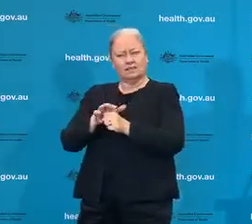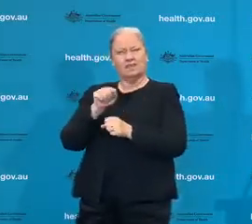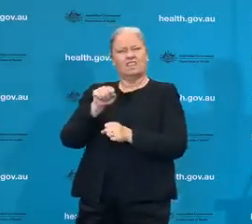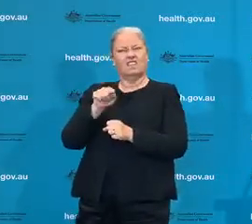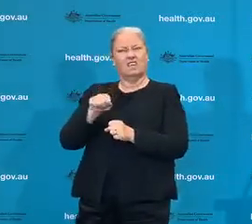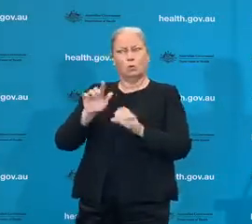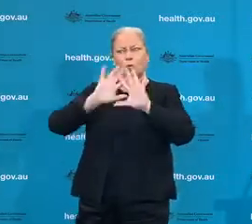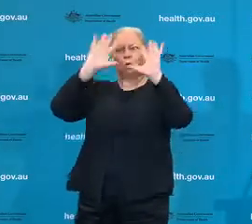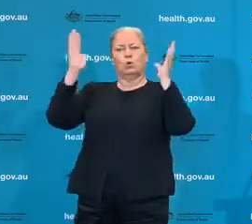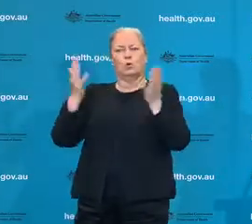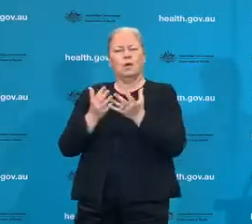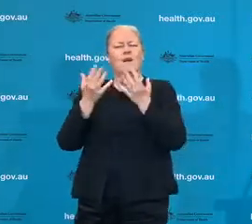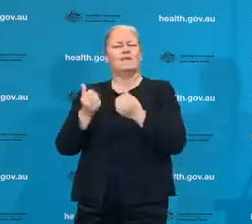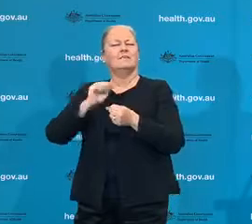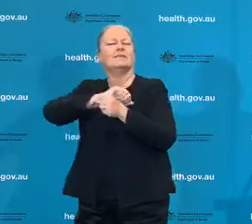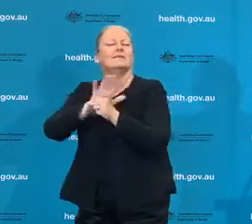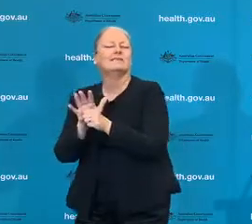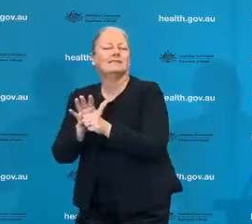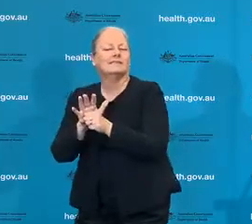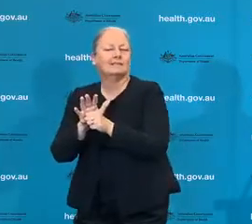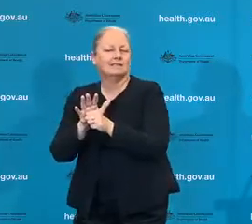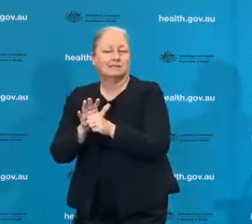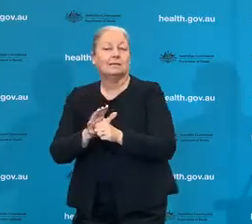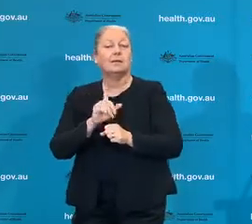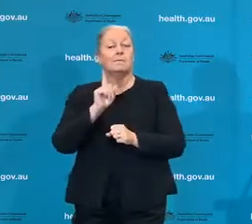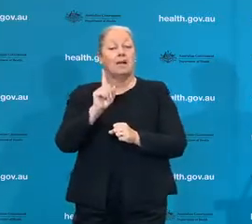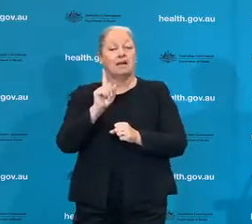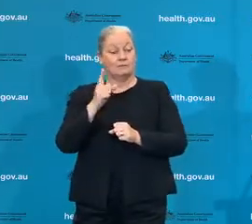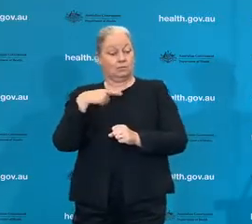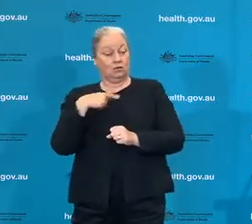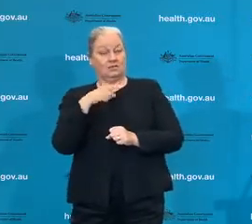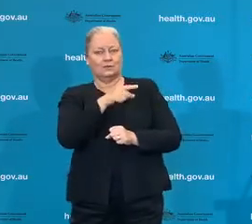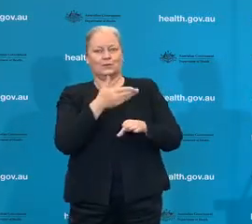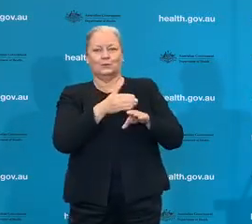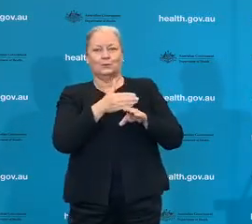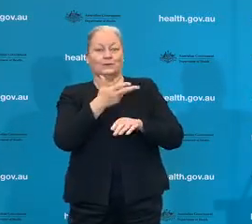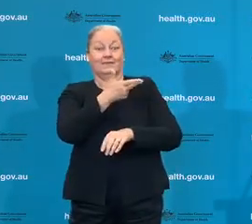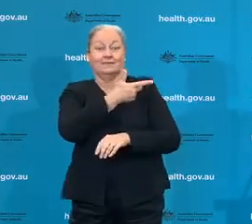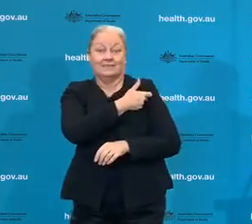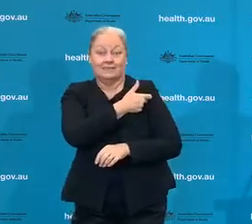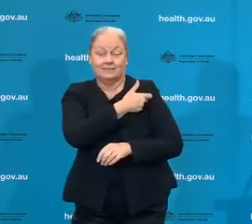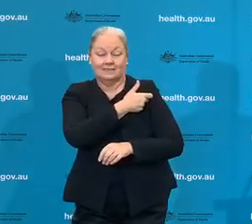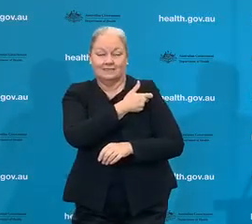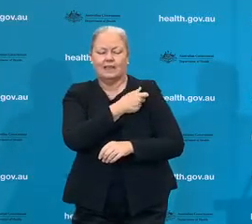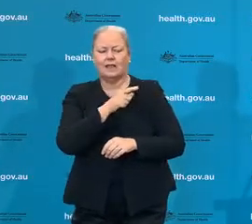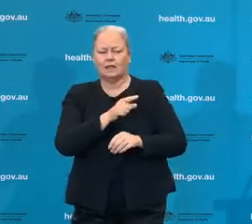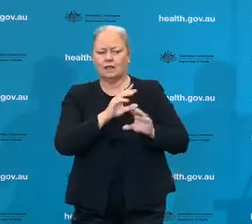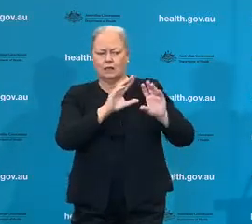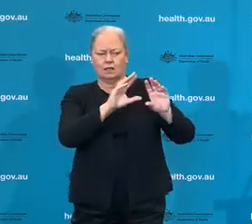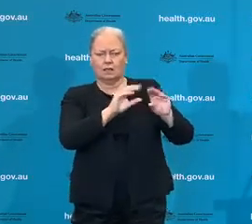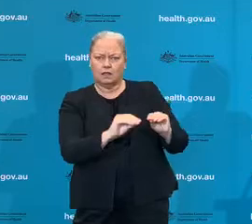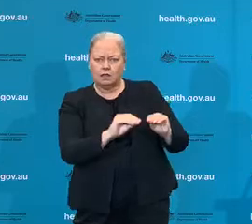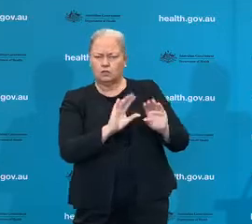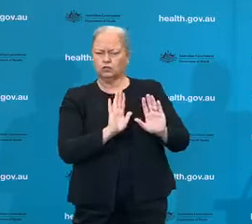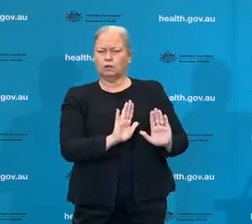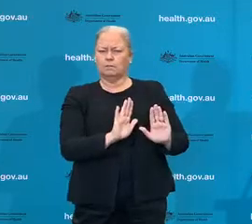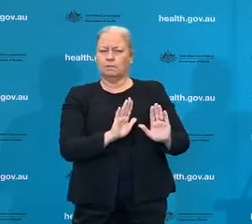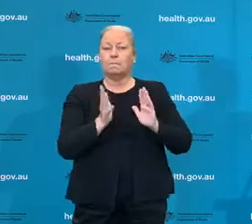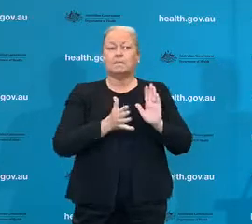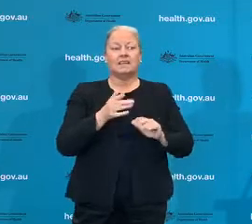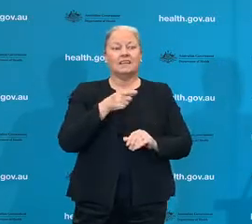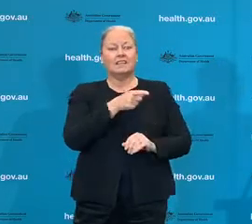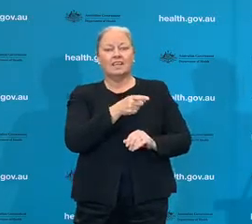virus, the fact that a vaccine trial may pause because of an adverse event is not a new thing at